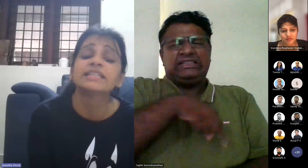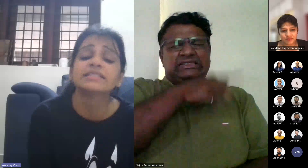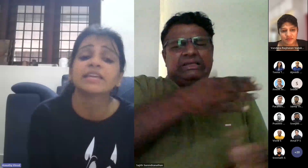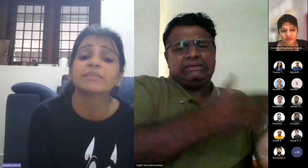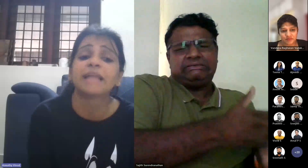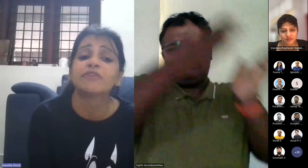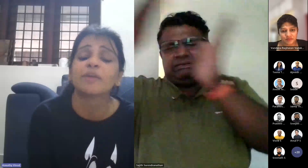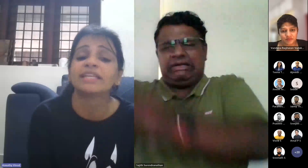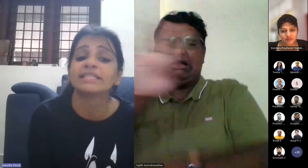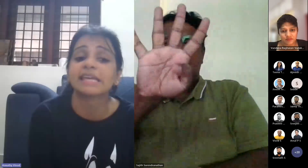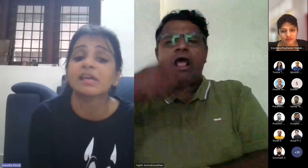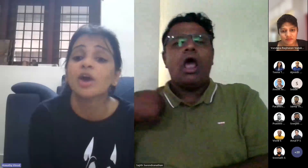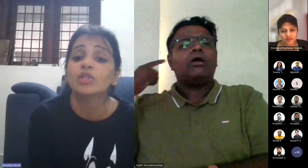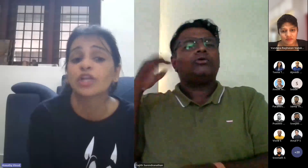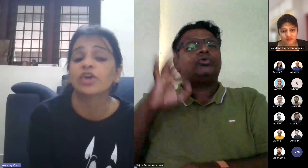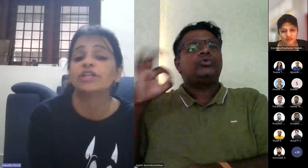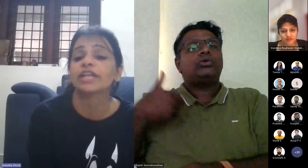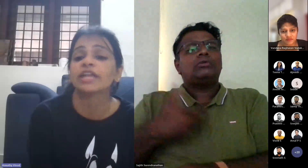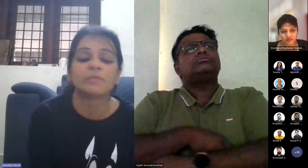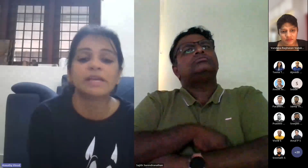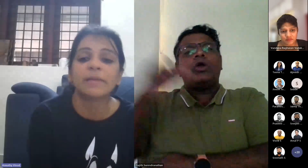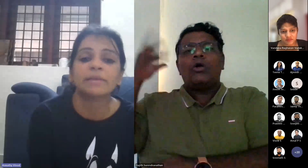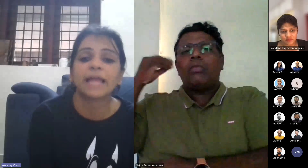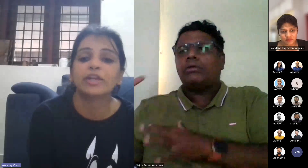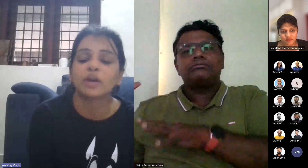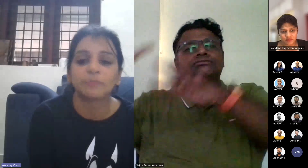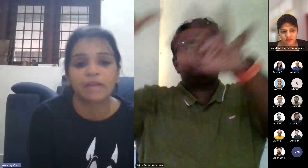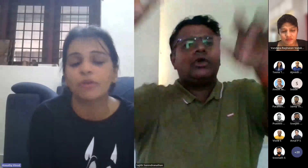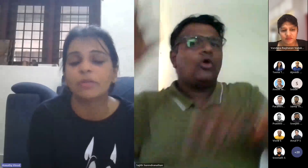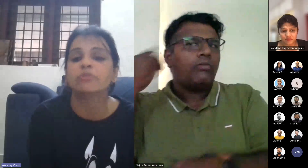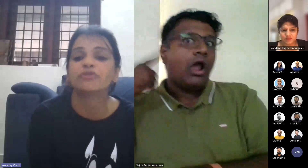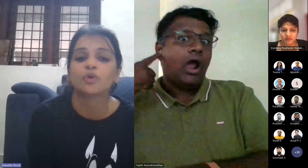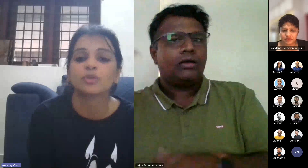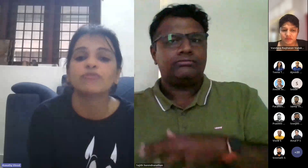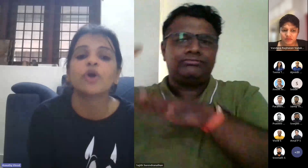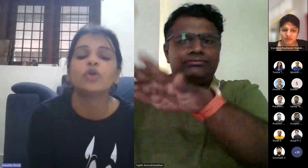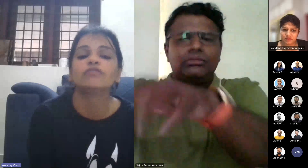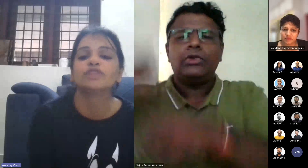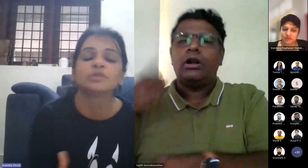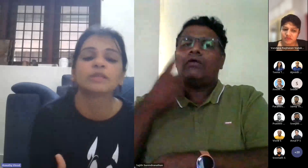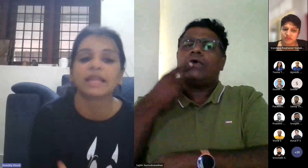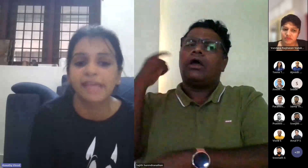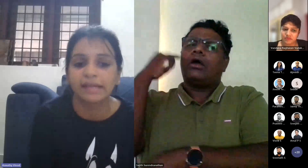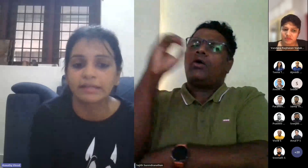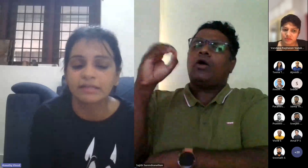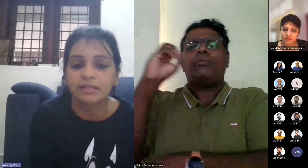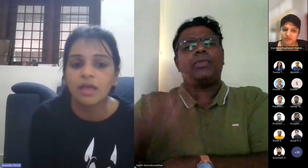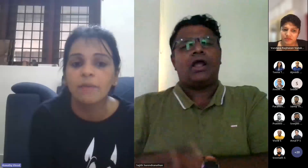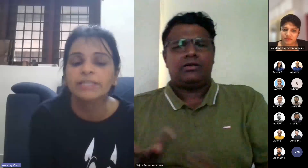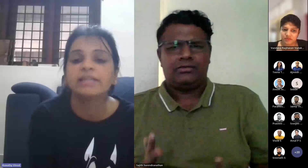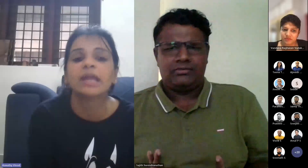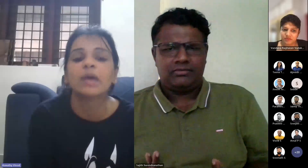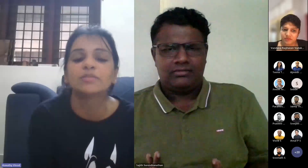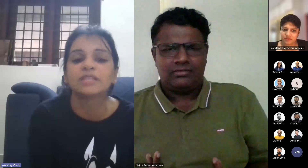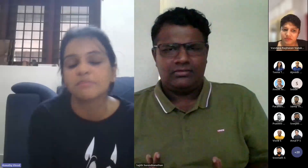we're sitting at the second platform and they say, sorry, your train will be coming in platform number 4. So we followed the visual when at the entrance,